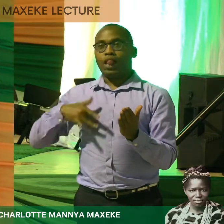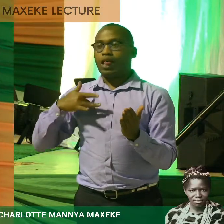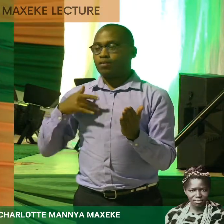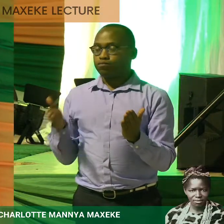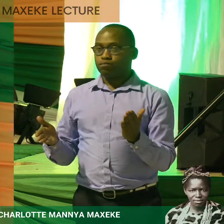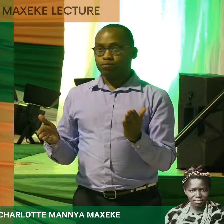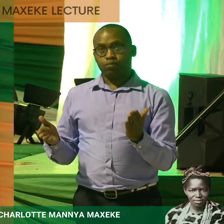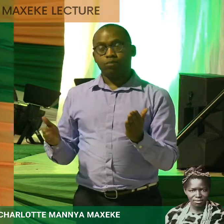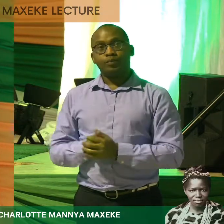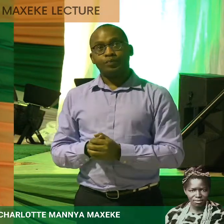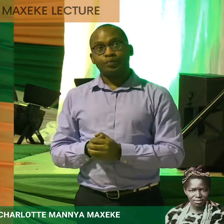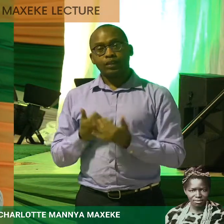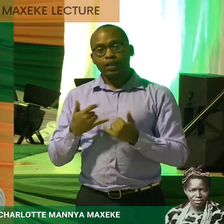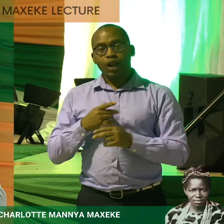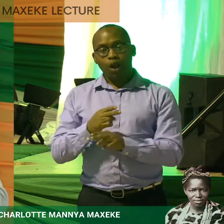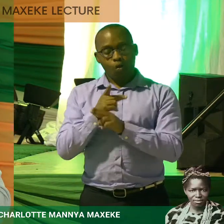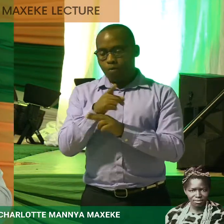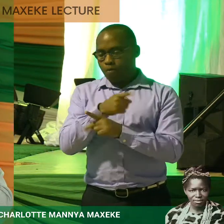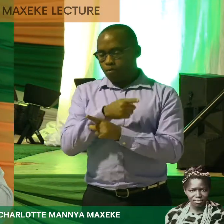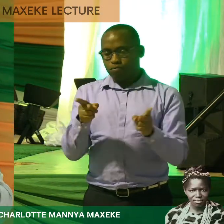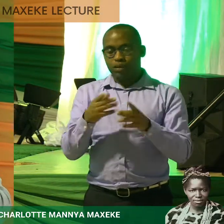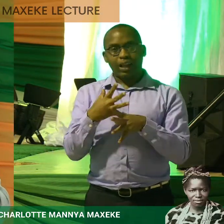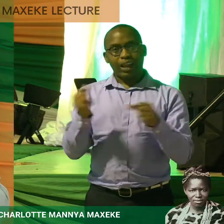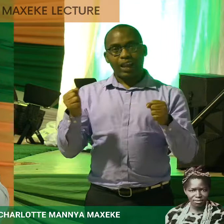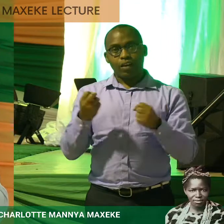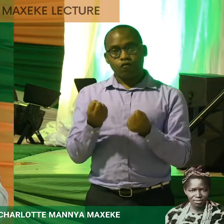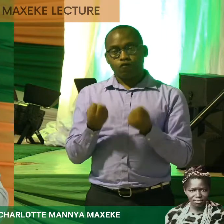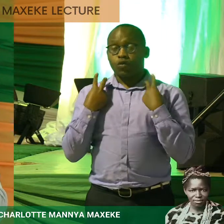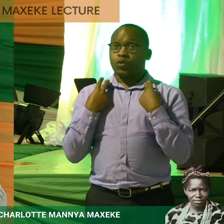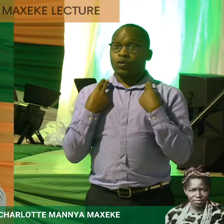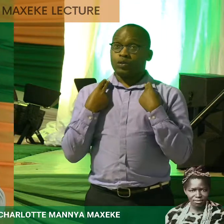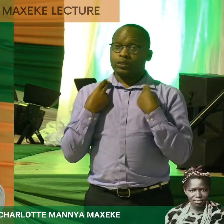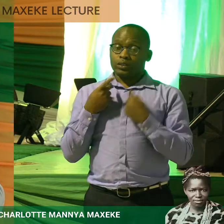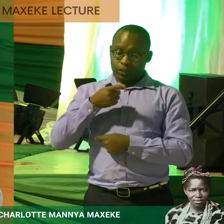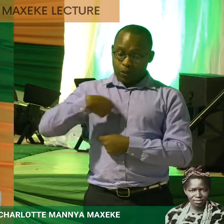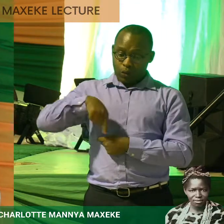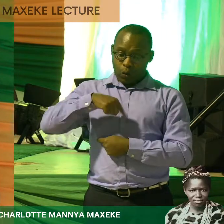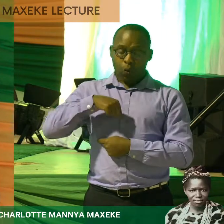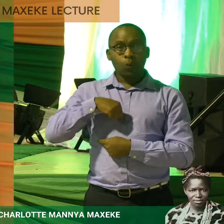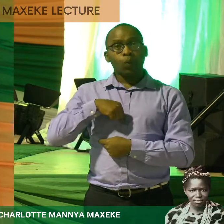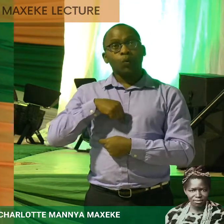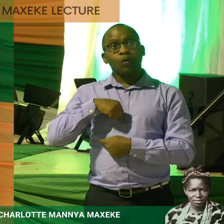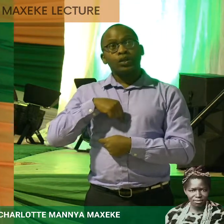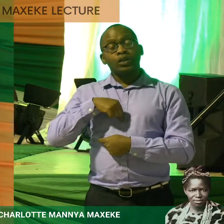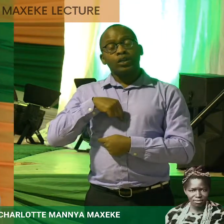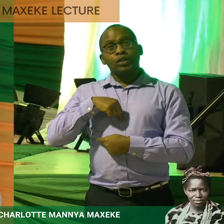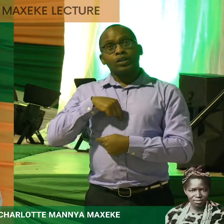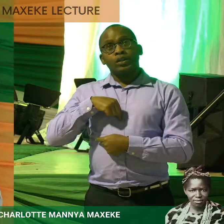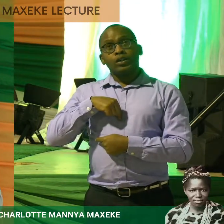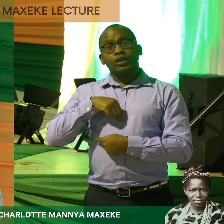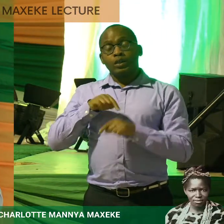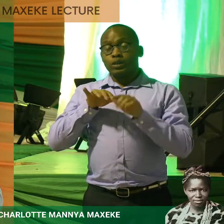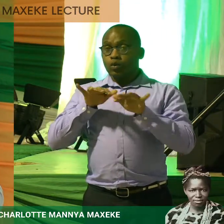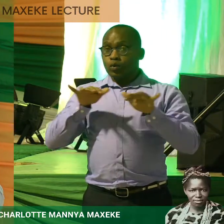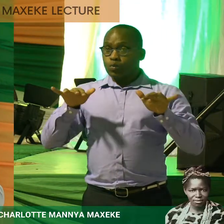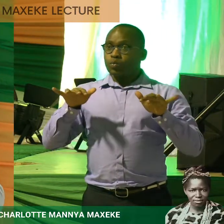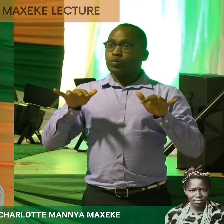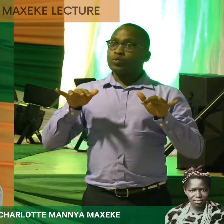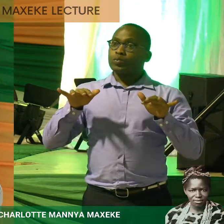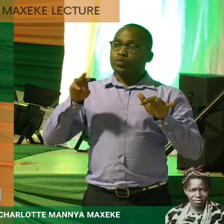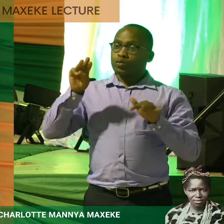yobana asoze bayilibale sifundile ke singabantu basemhlonhlo sonke kule memorial